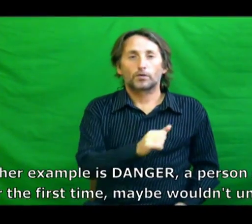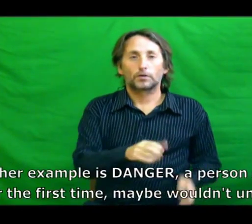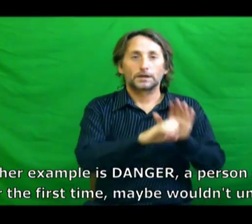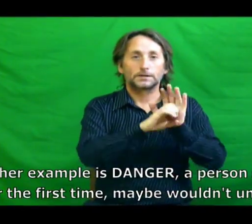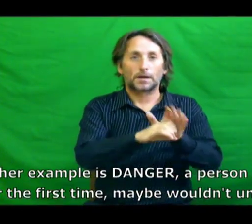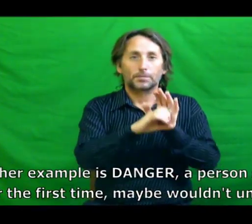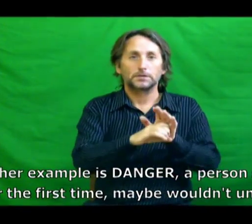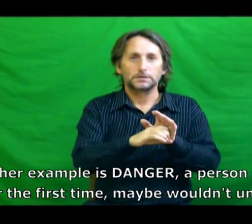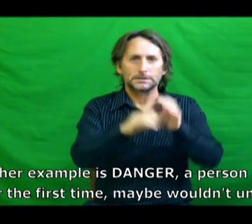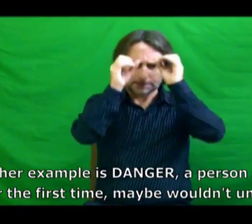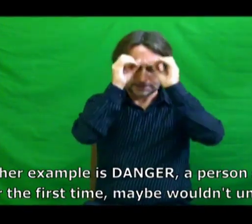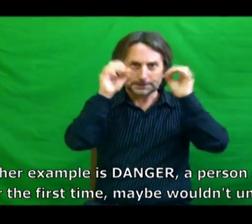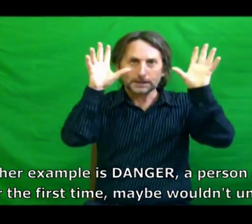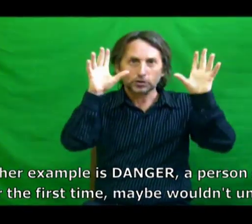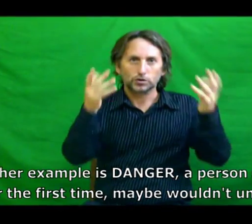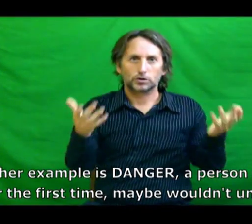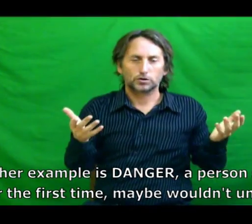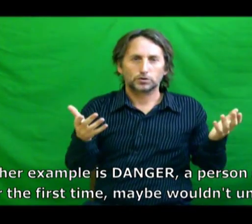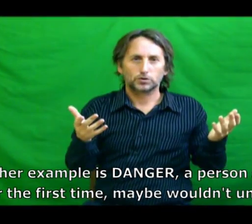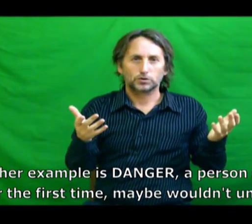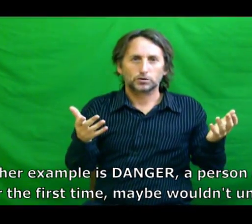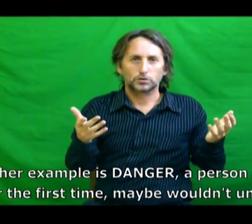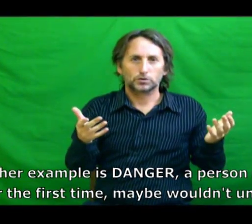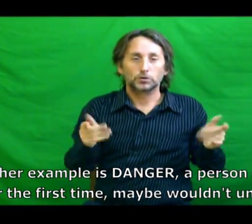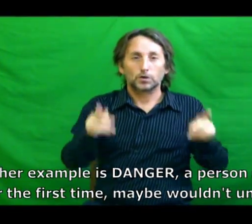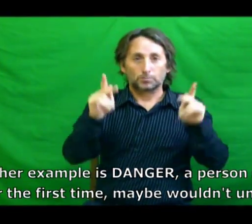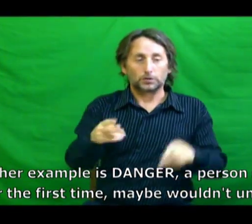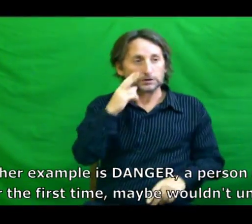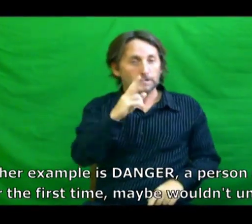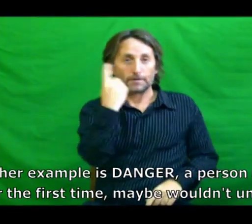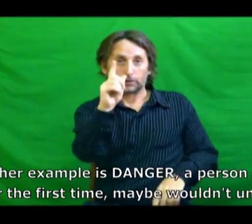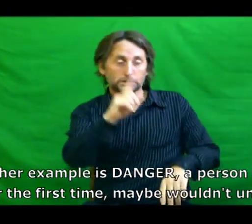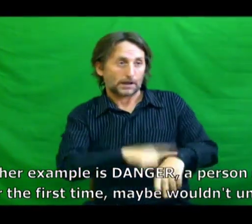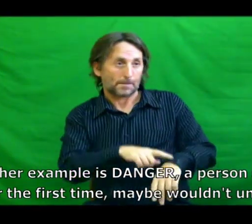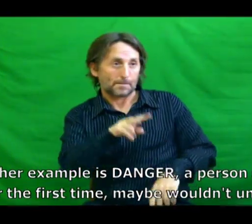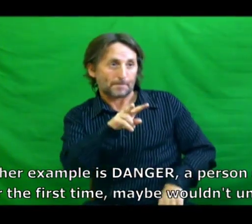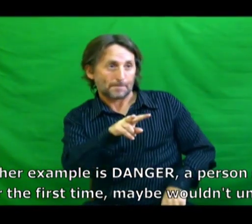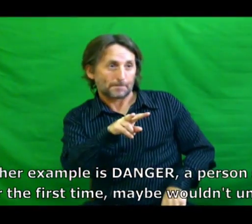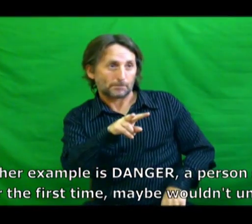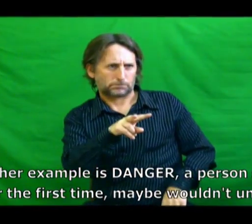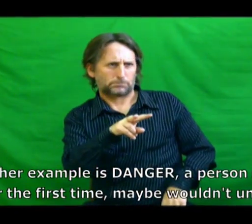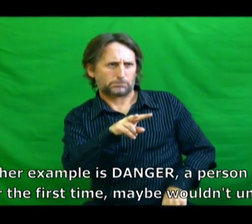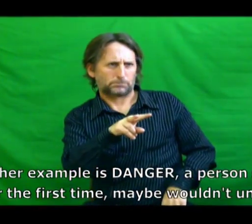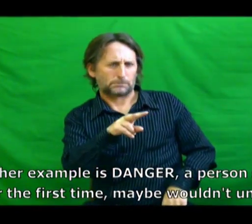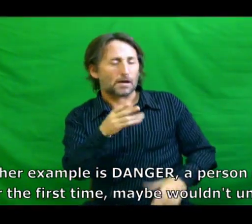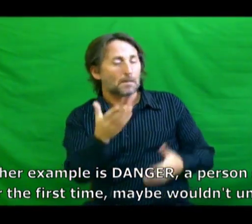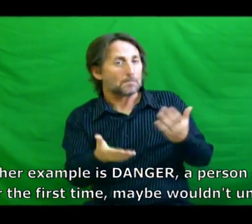Other example is danger. A person seeing this for the first time maybe wouldn't